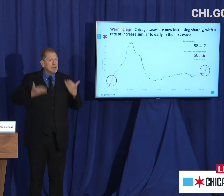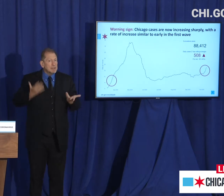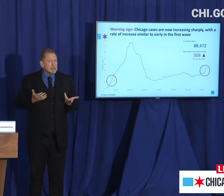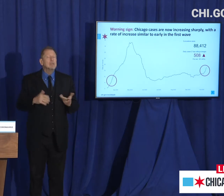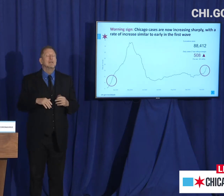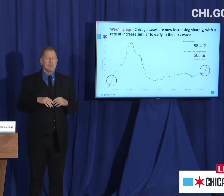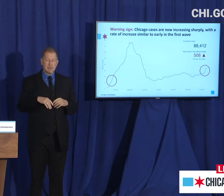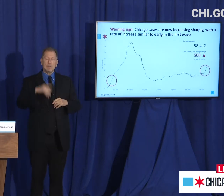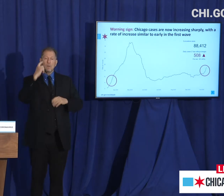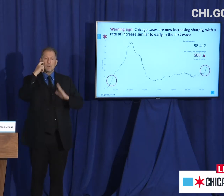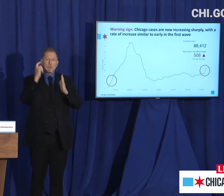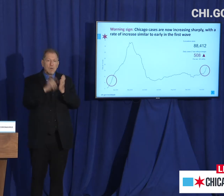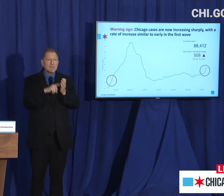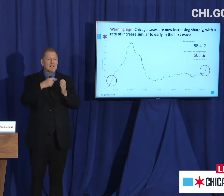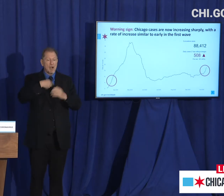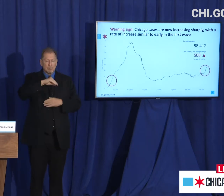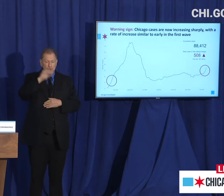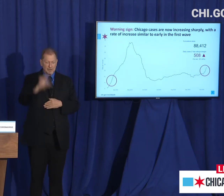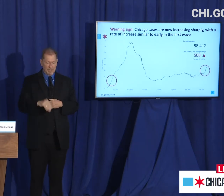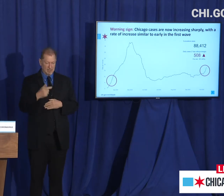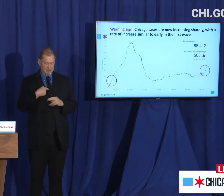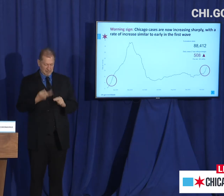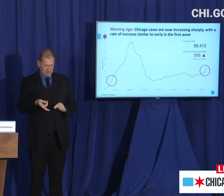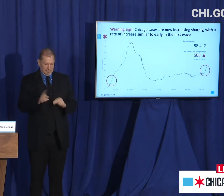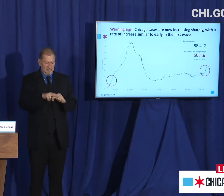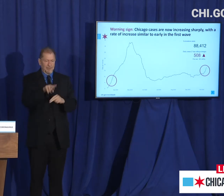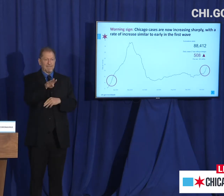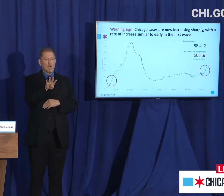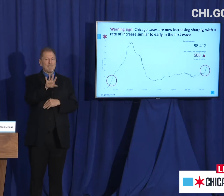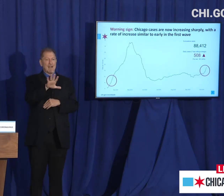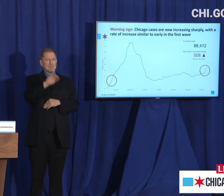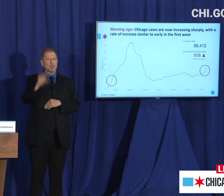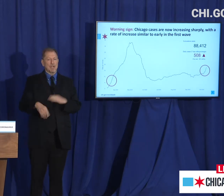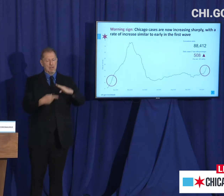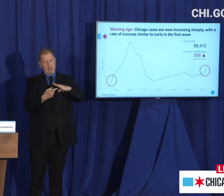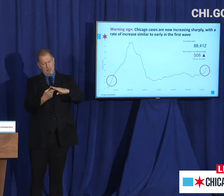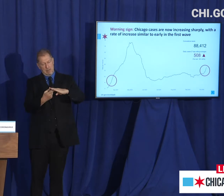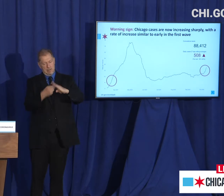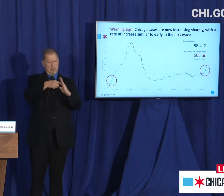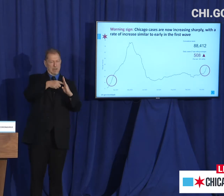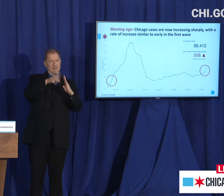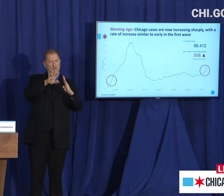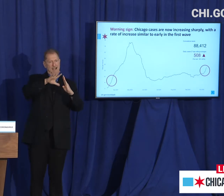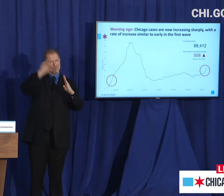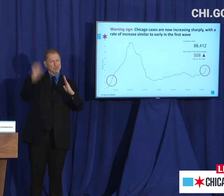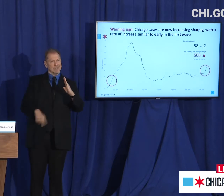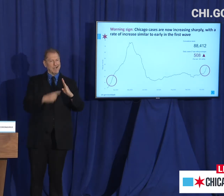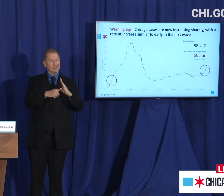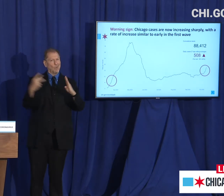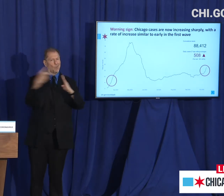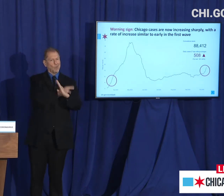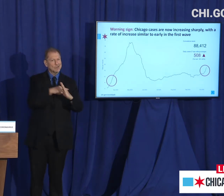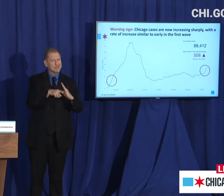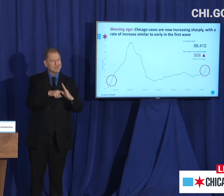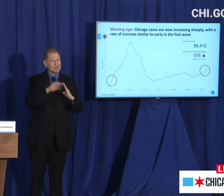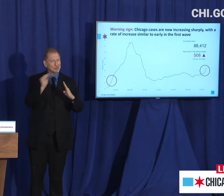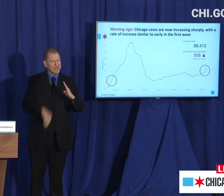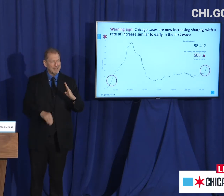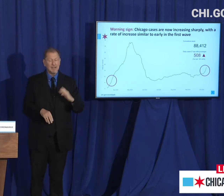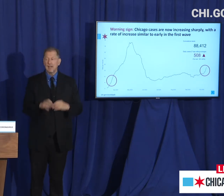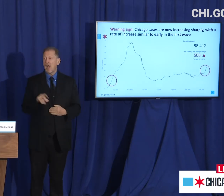for cases went up 45% just in the last week. And as you heard the mayor say, just